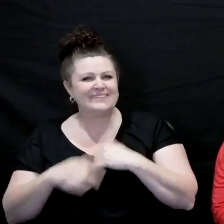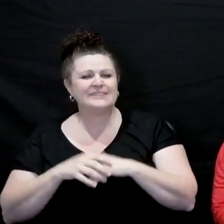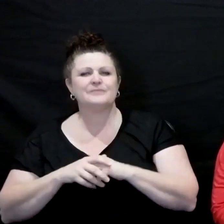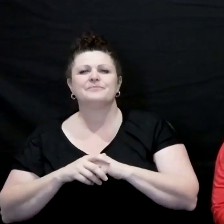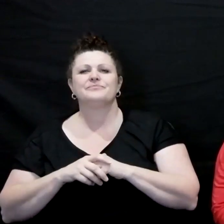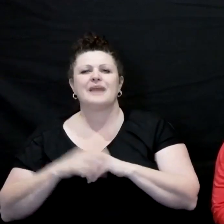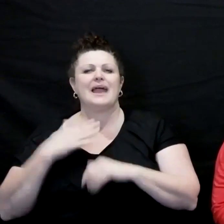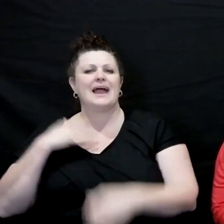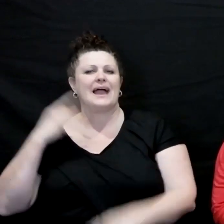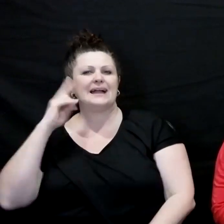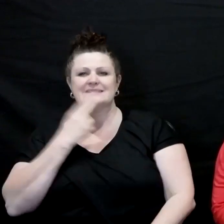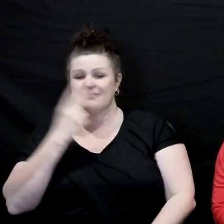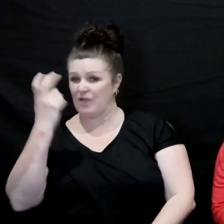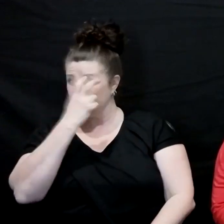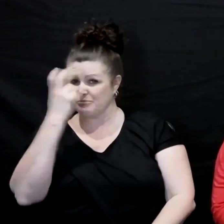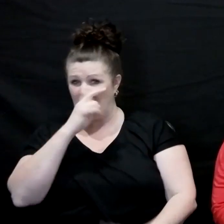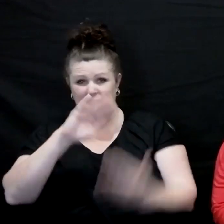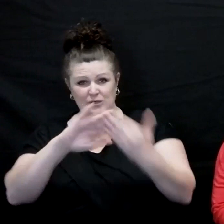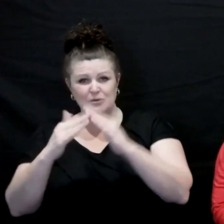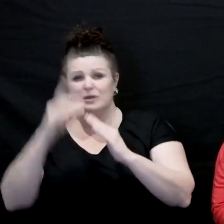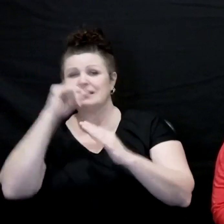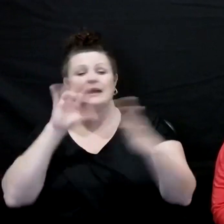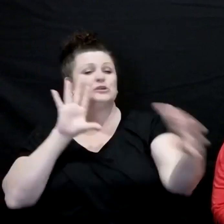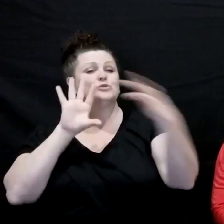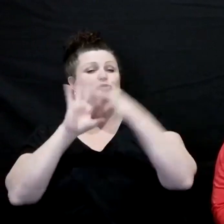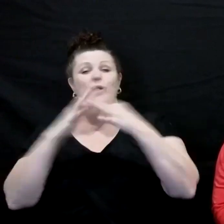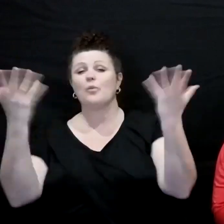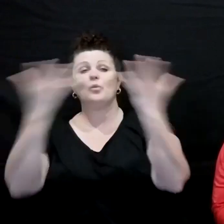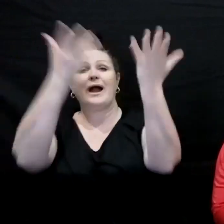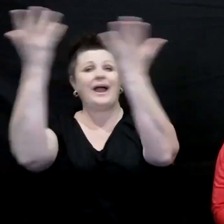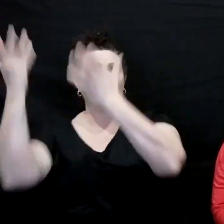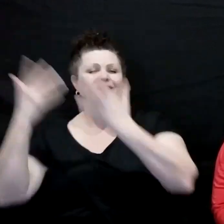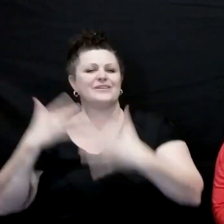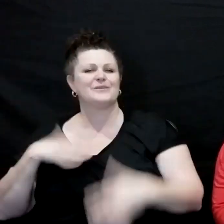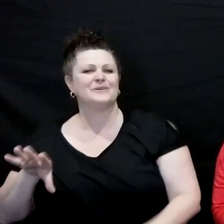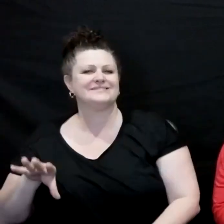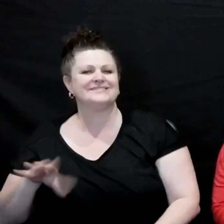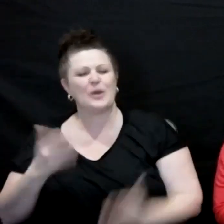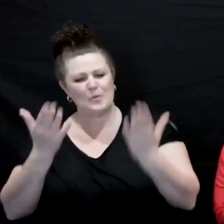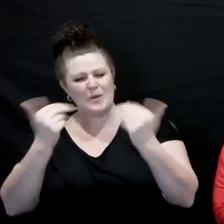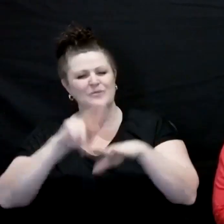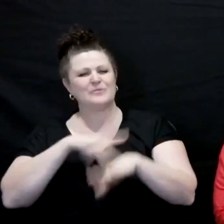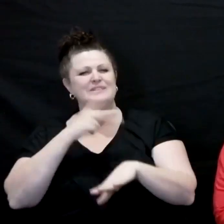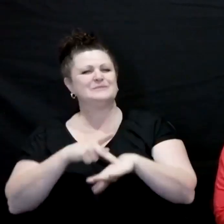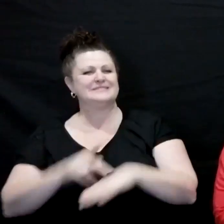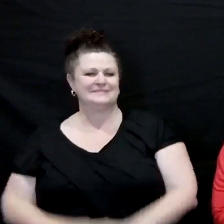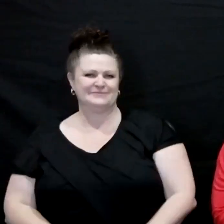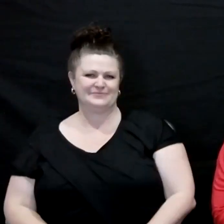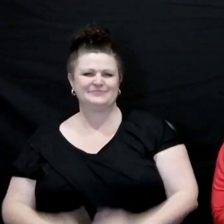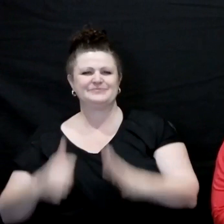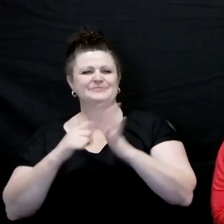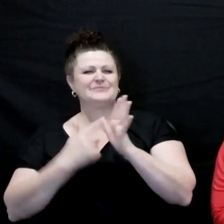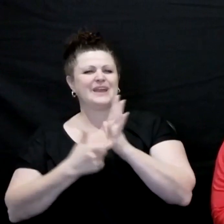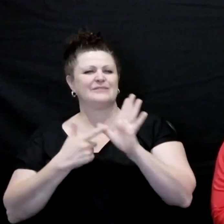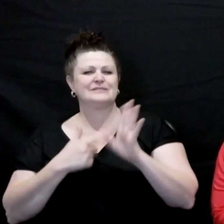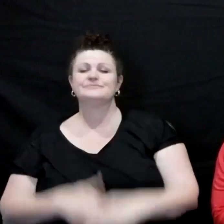our deafblind community can join us from wherever they happen to be. So welcome from the Philippines, Cara. Now,